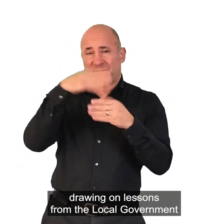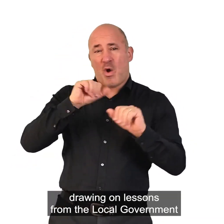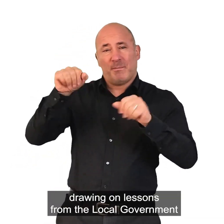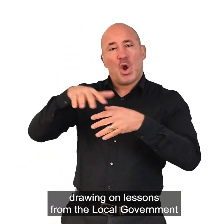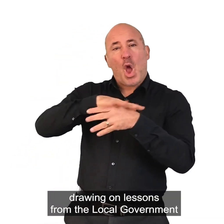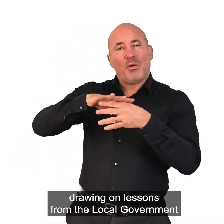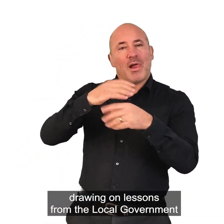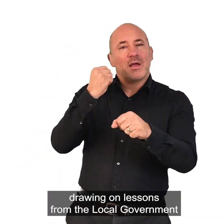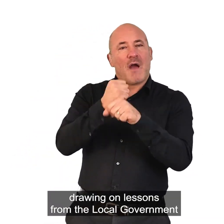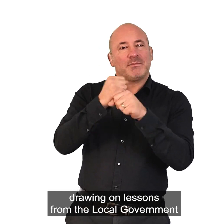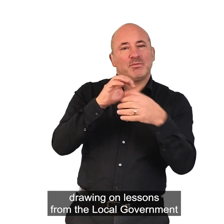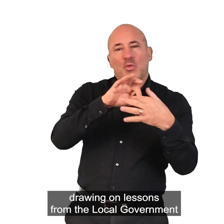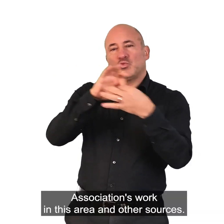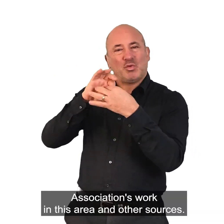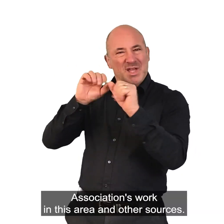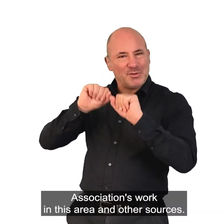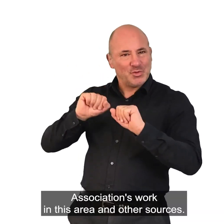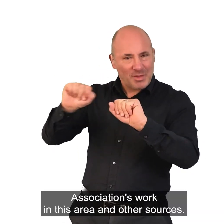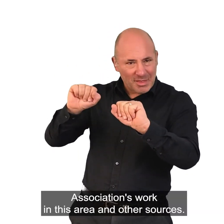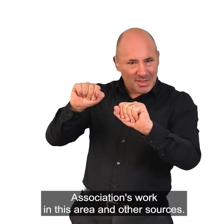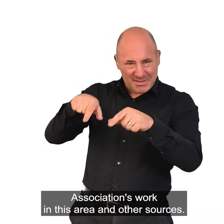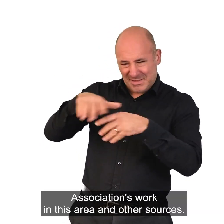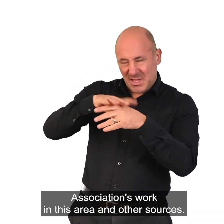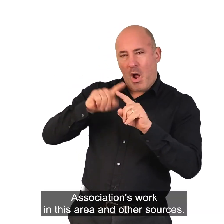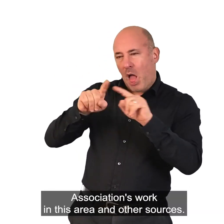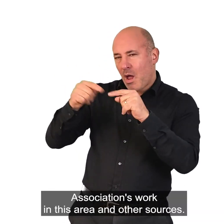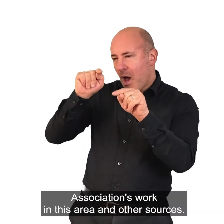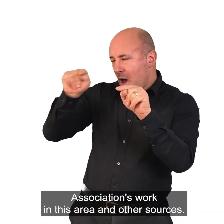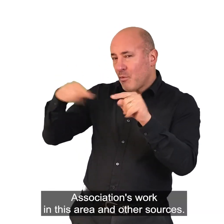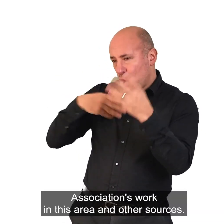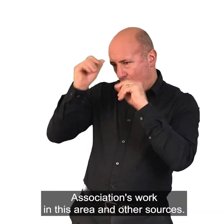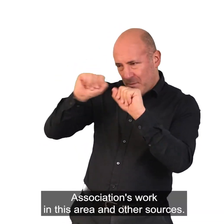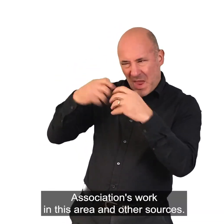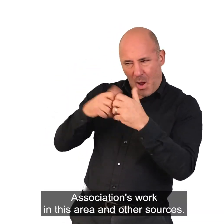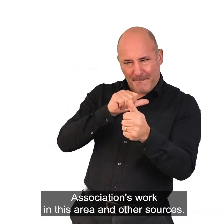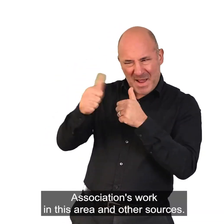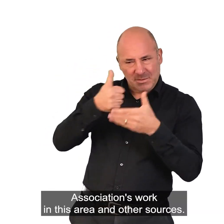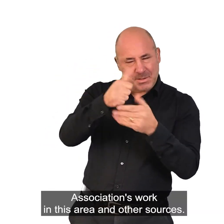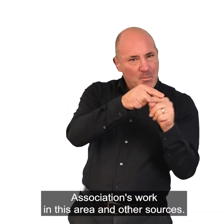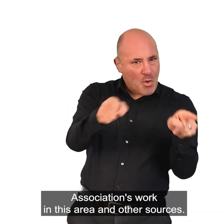drawing on lessons from the local government association's work in this area and other sources.